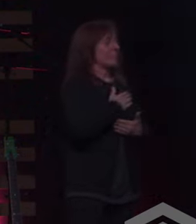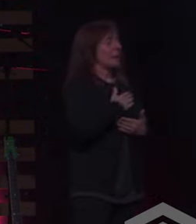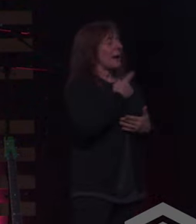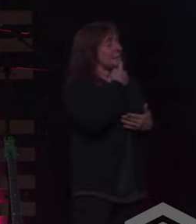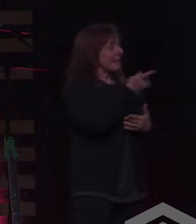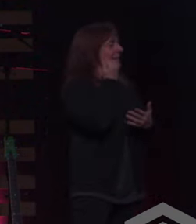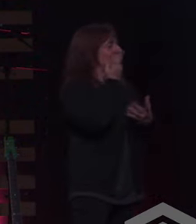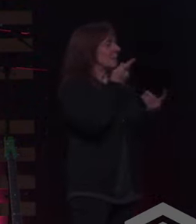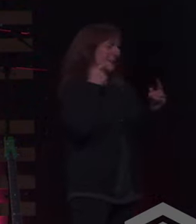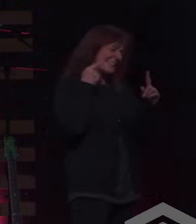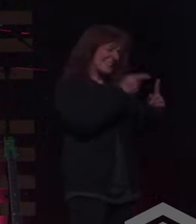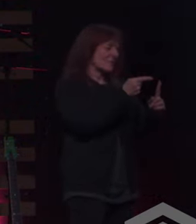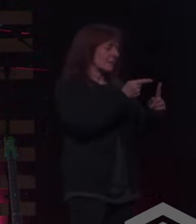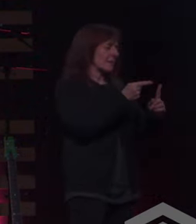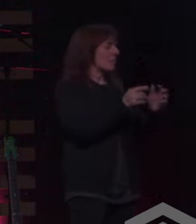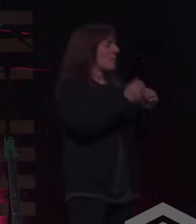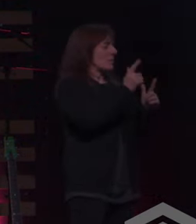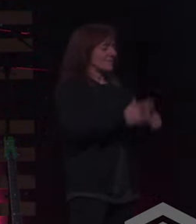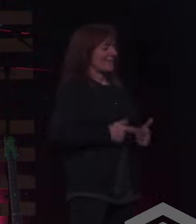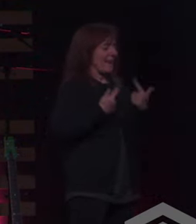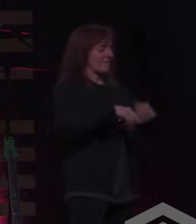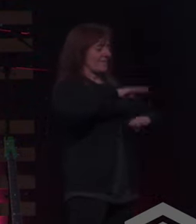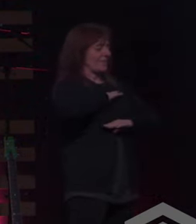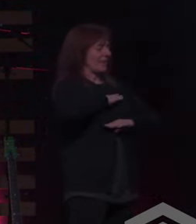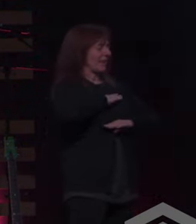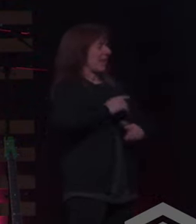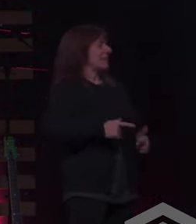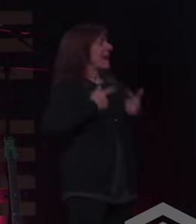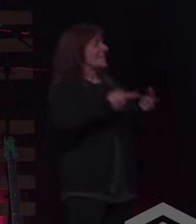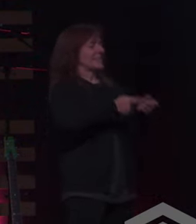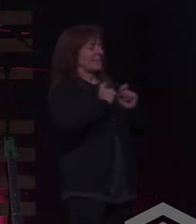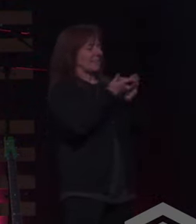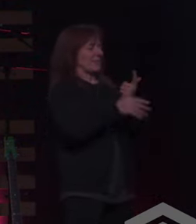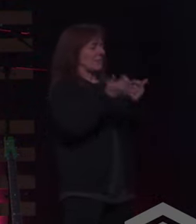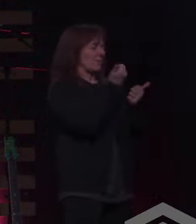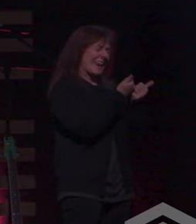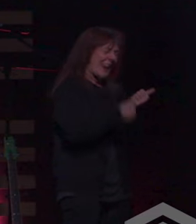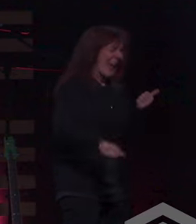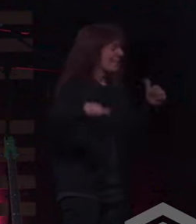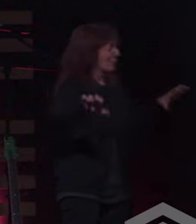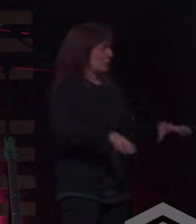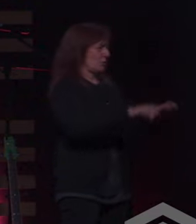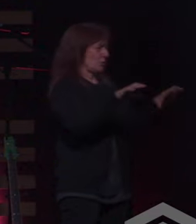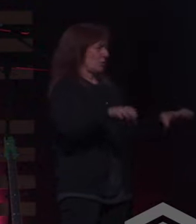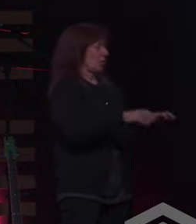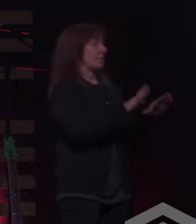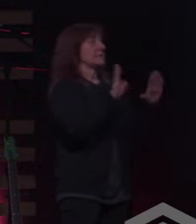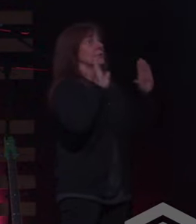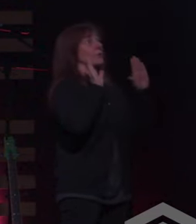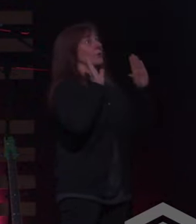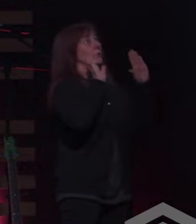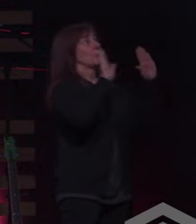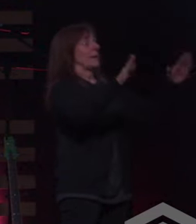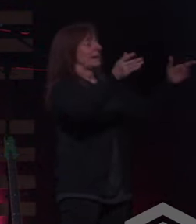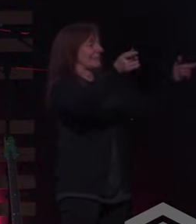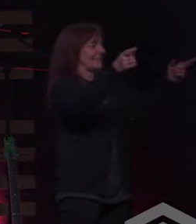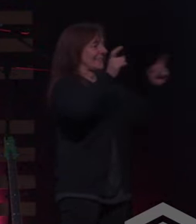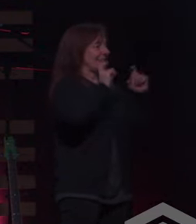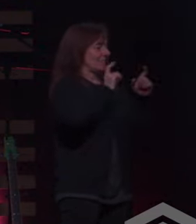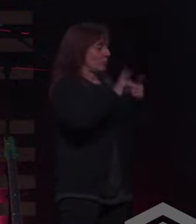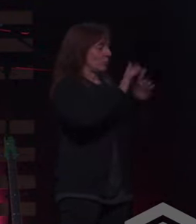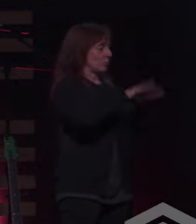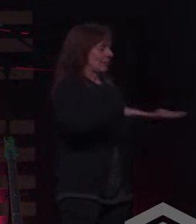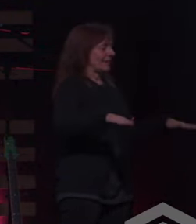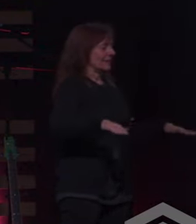telling you right now, this will be the most life-fulfilling, most life-giving thing you can ever do. And it's the greatest gift that you can give to your kids. You know